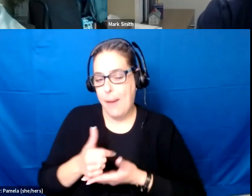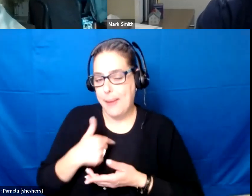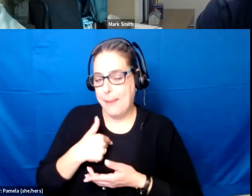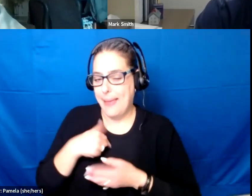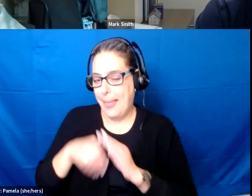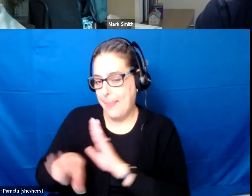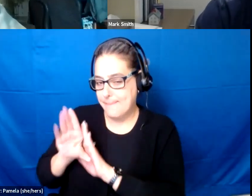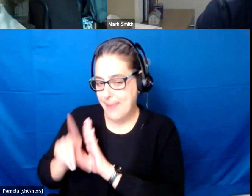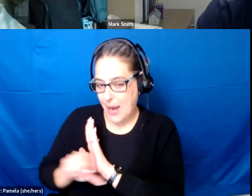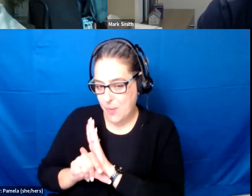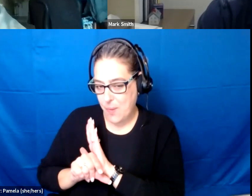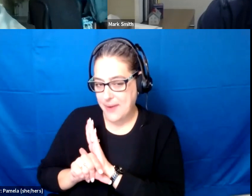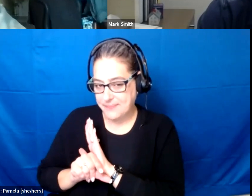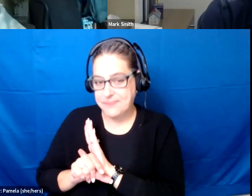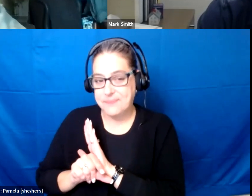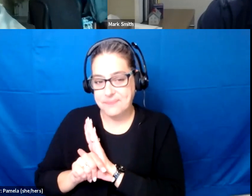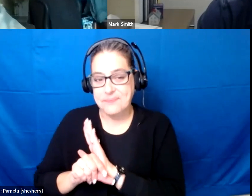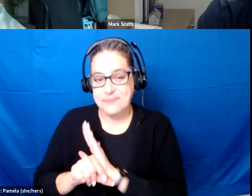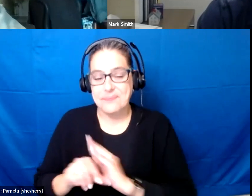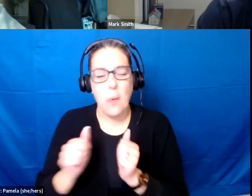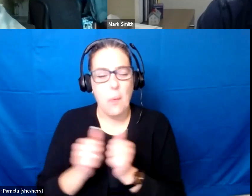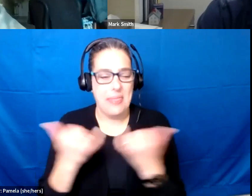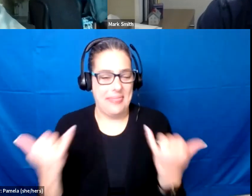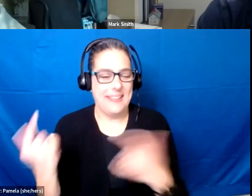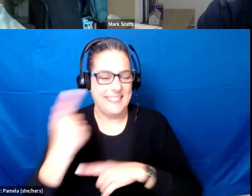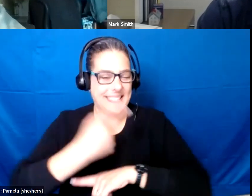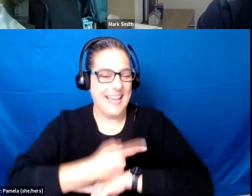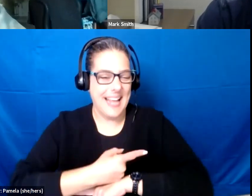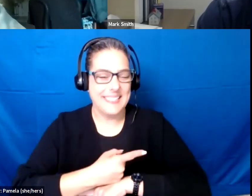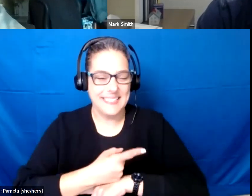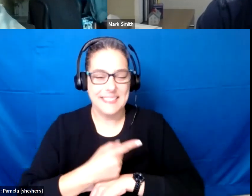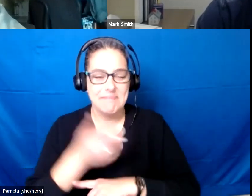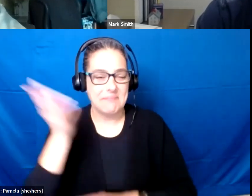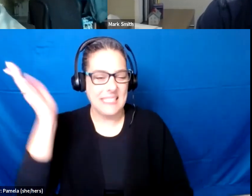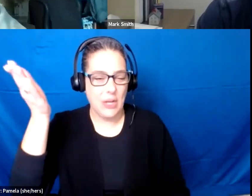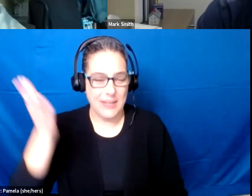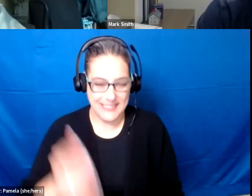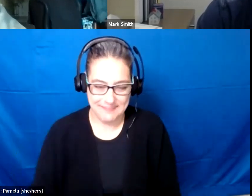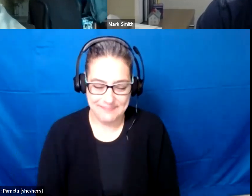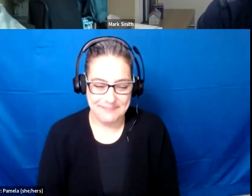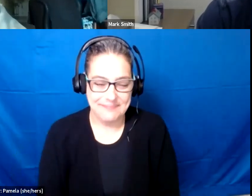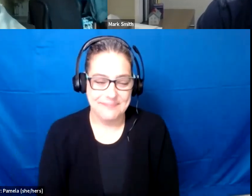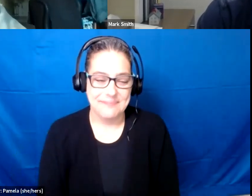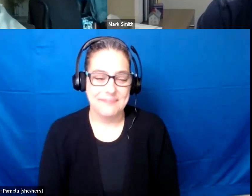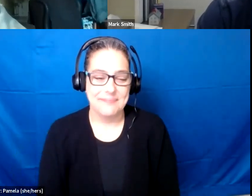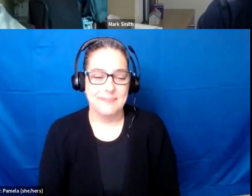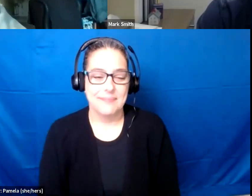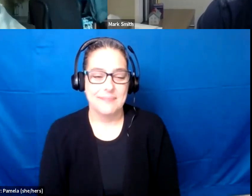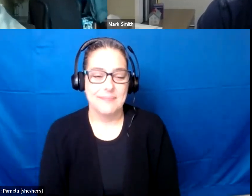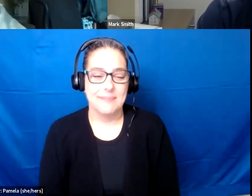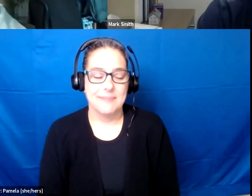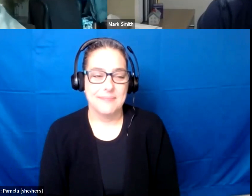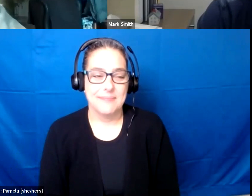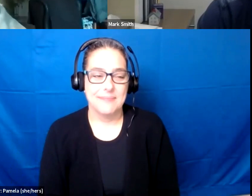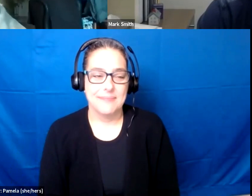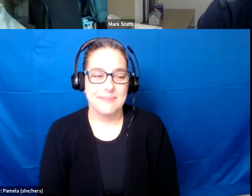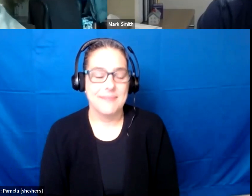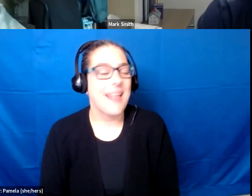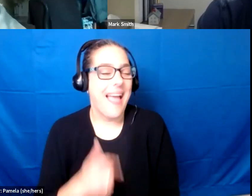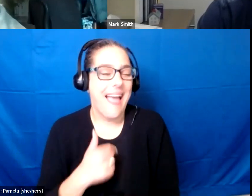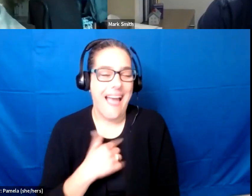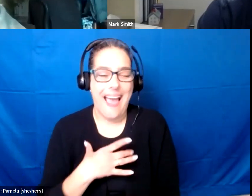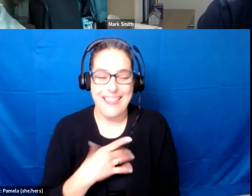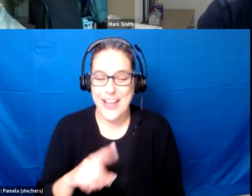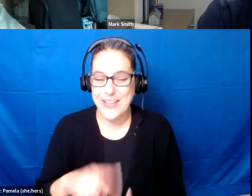background for this series. As I like to tell her, she